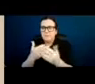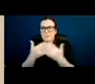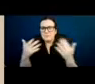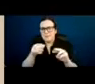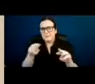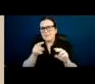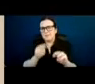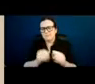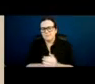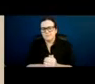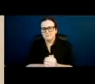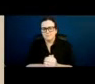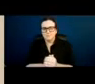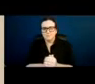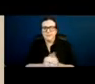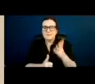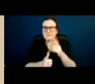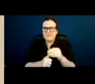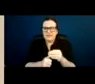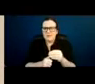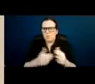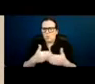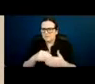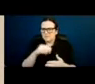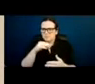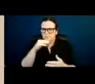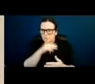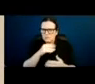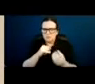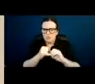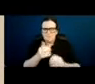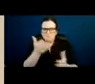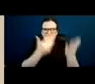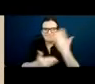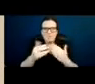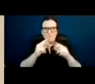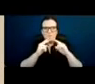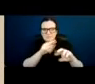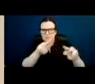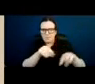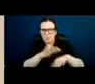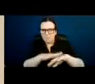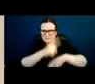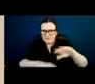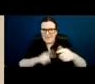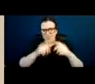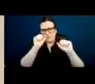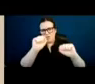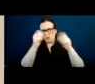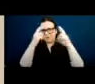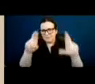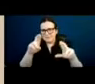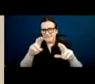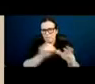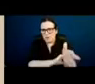effort was made to ensure that the voices and views of people with disabilities and their representative organisations were at the